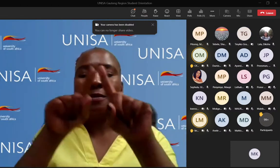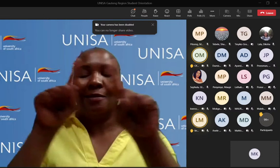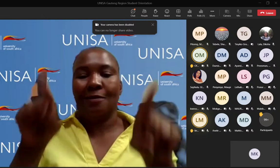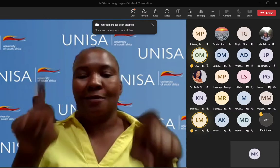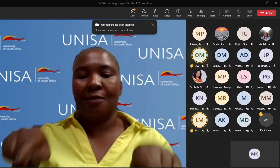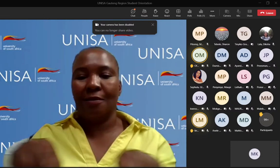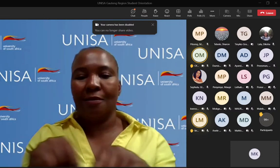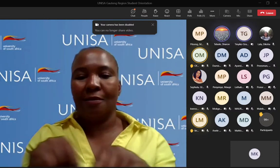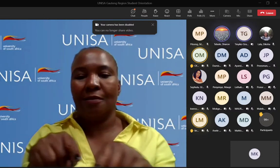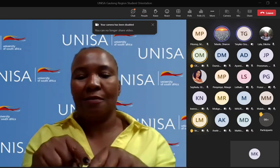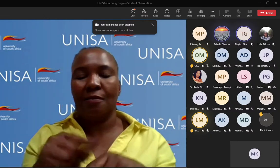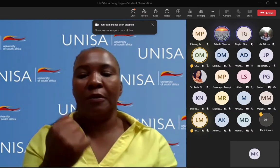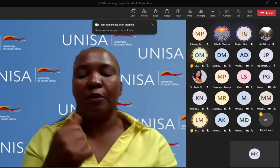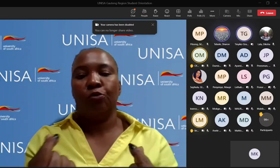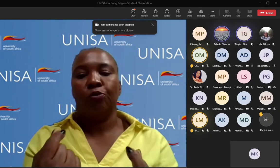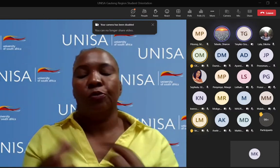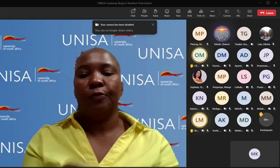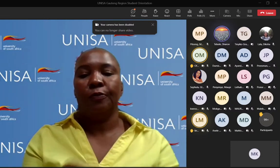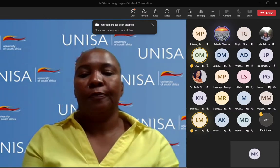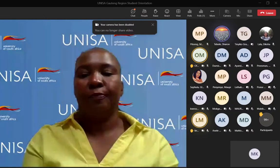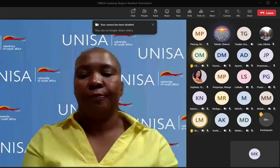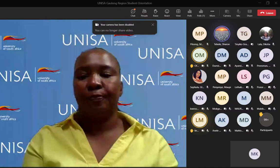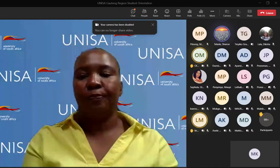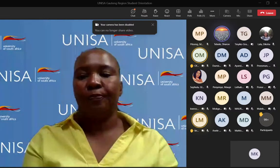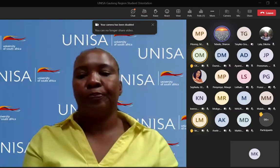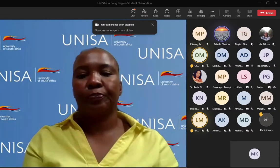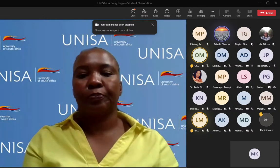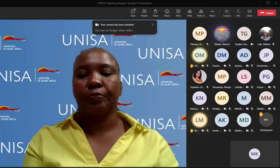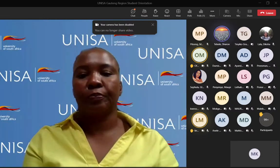yes please um you can do that